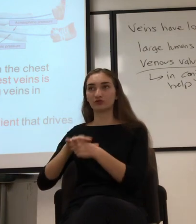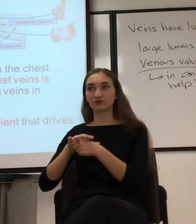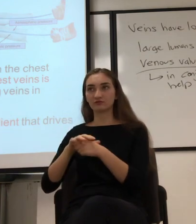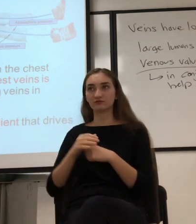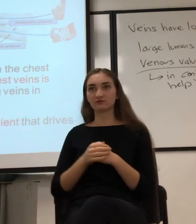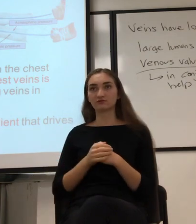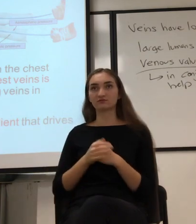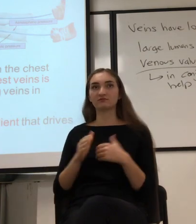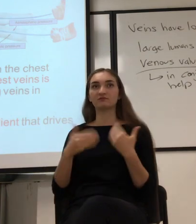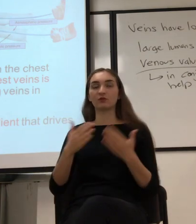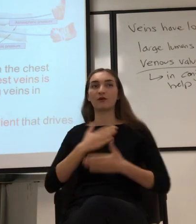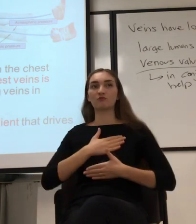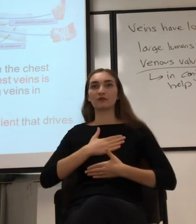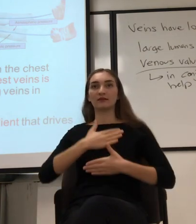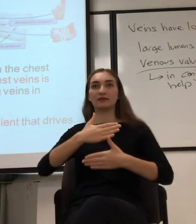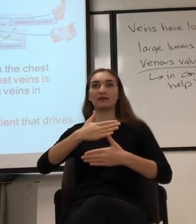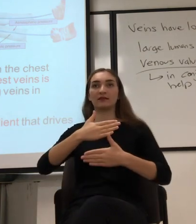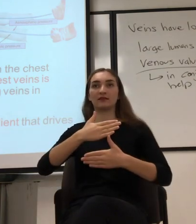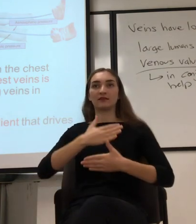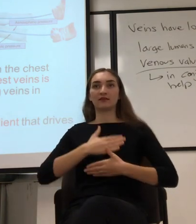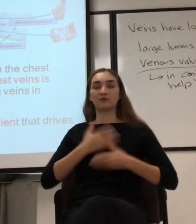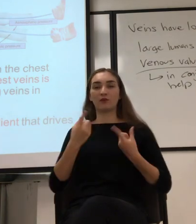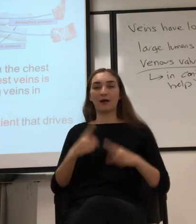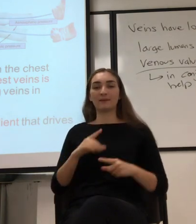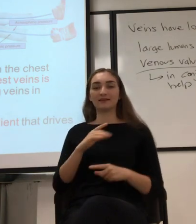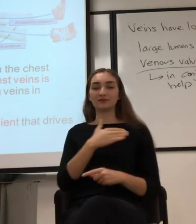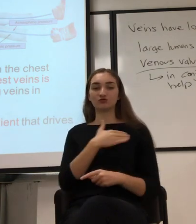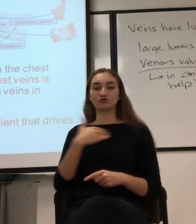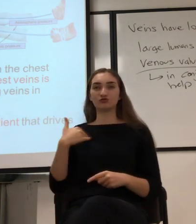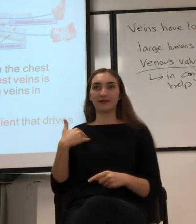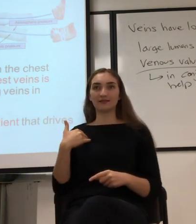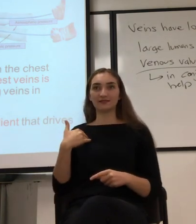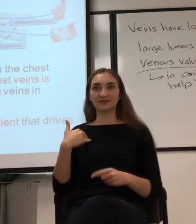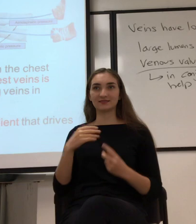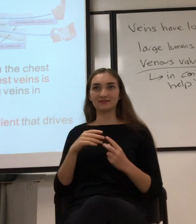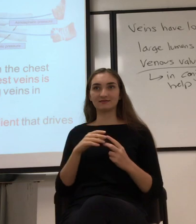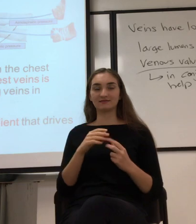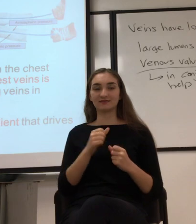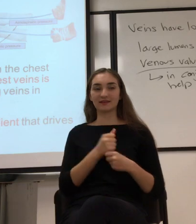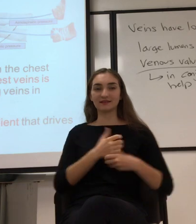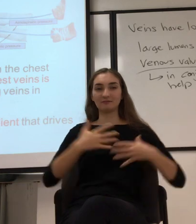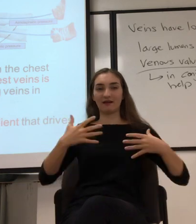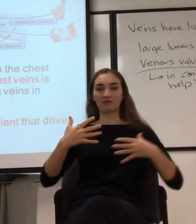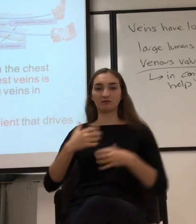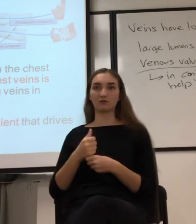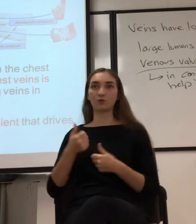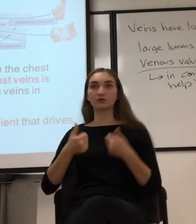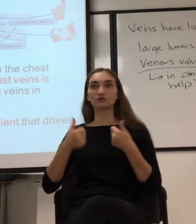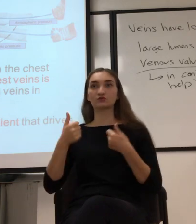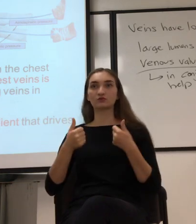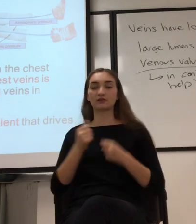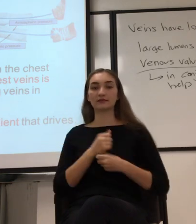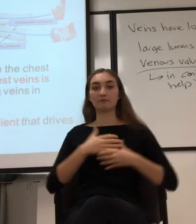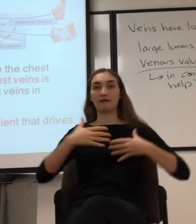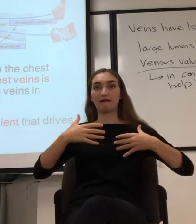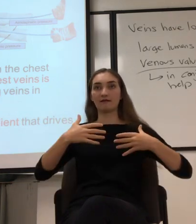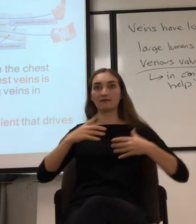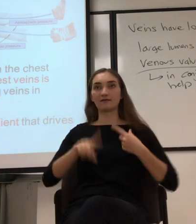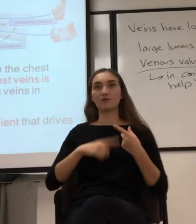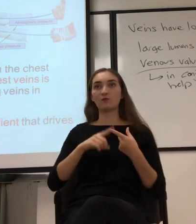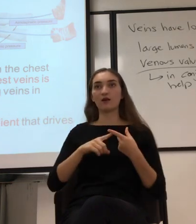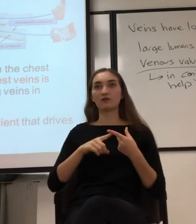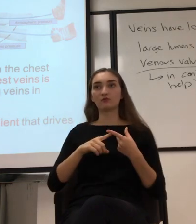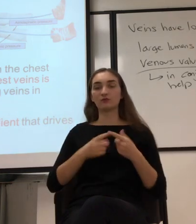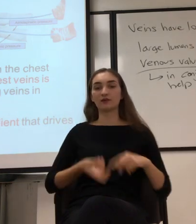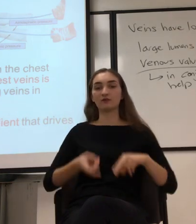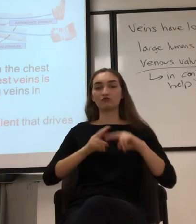in. What happens to your chest cavity? Does it expand or collapse? It expands. When you increase the volume, you decrease the